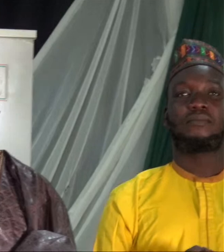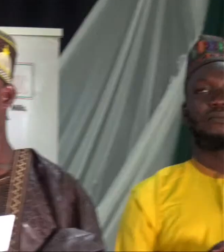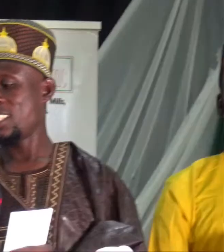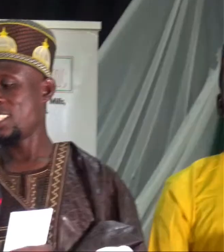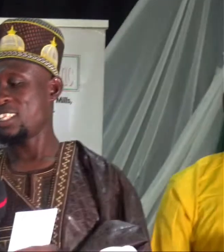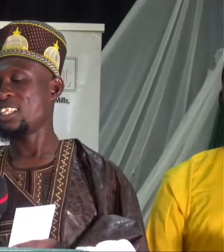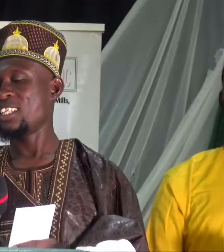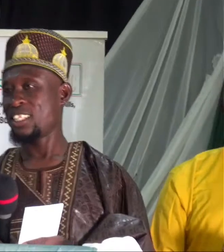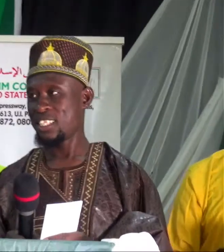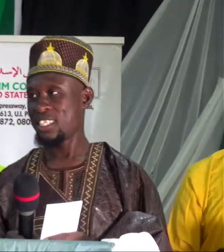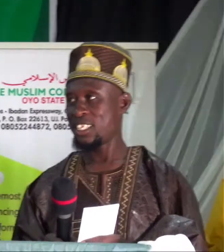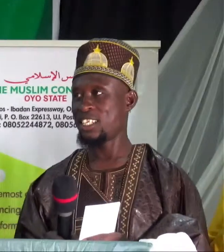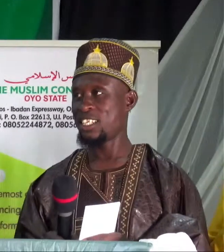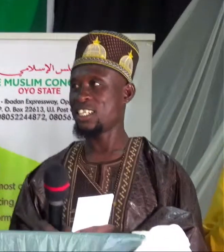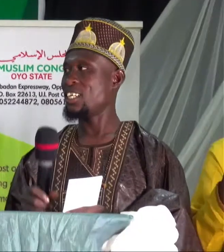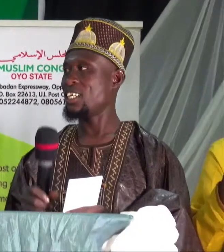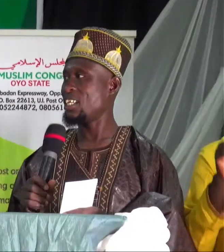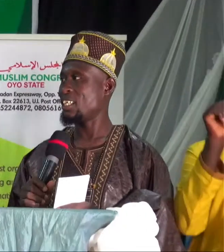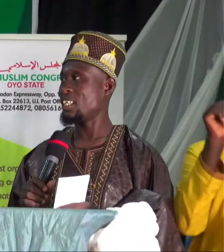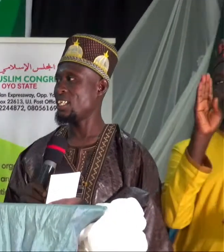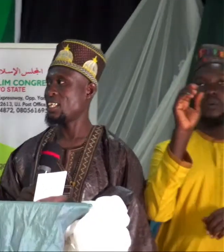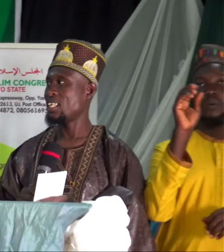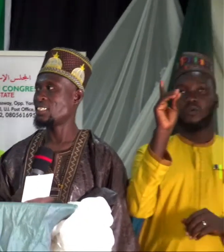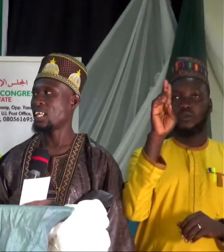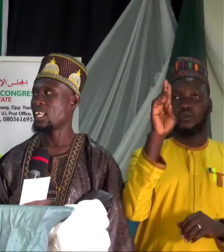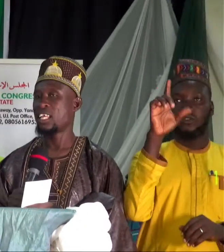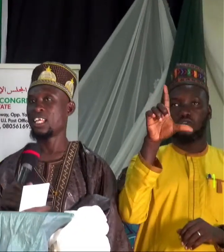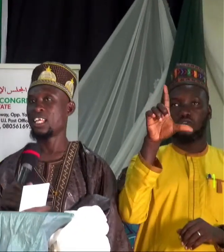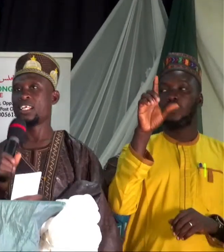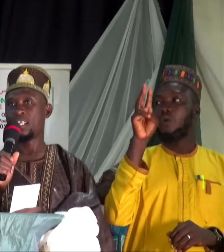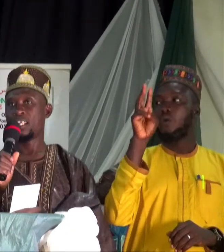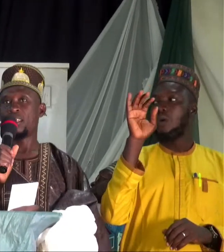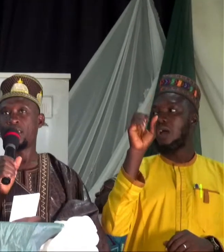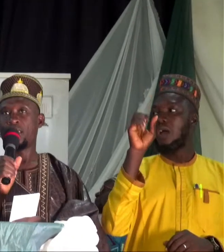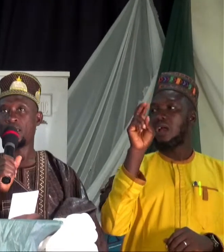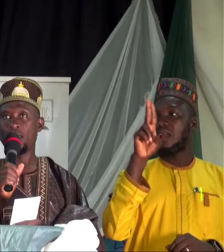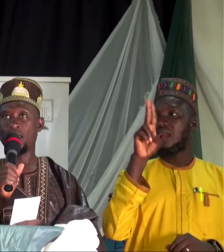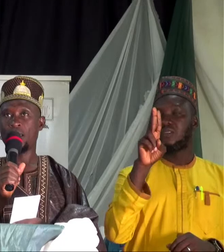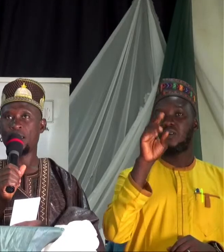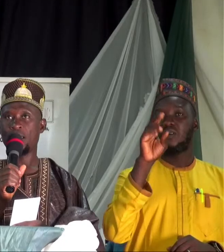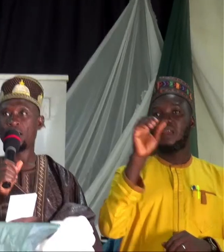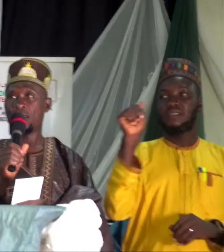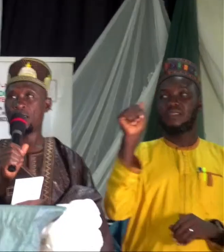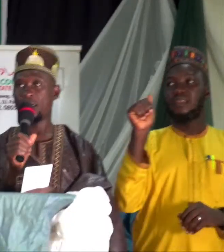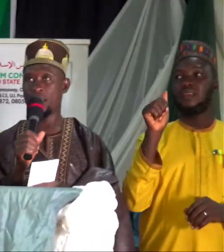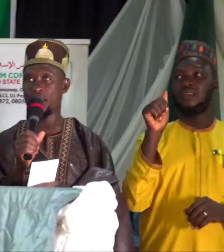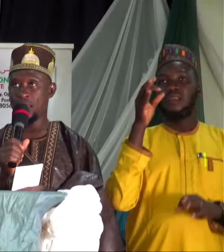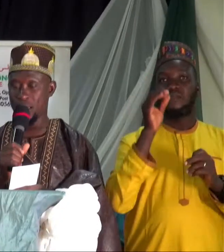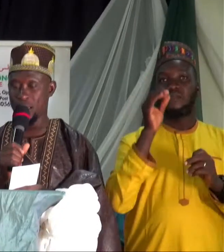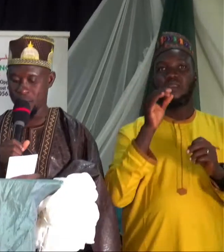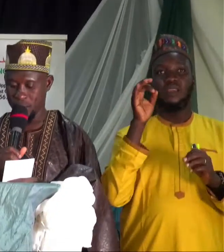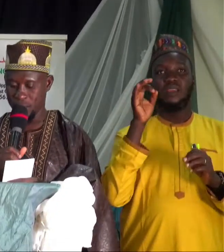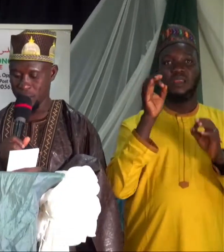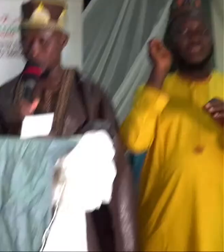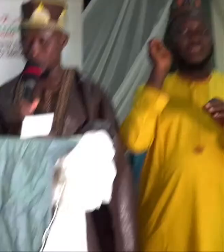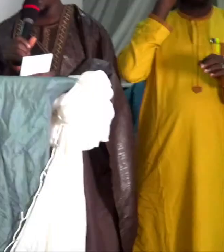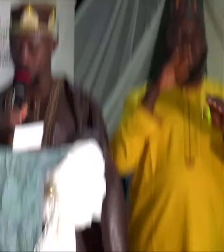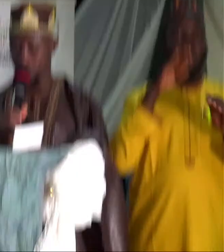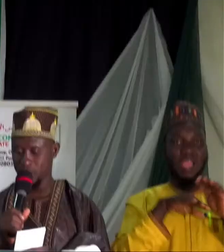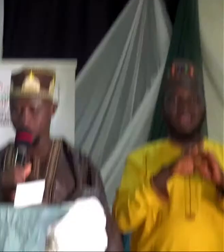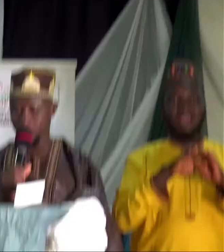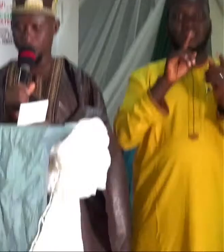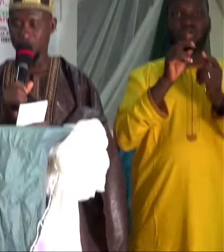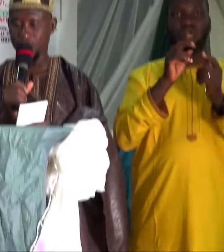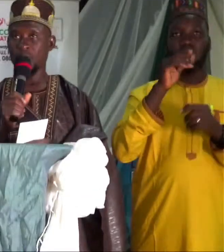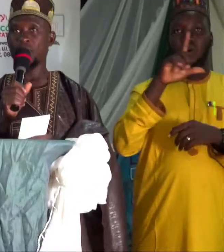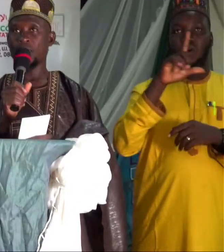Abuwase Taiwo Bambala FCA. He will enter the hall very soon, but I'm introducing him in absentia so